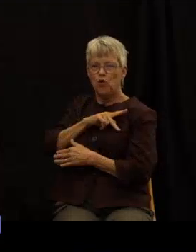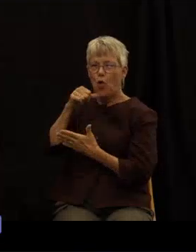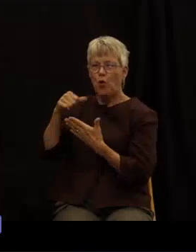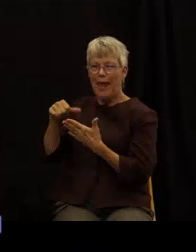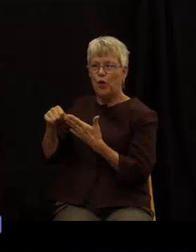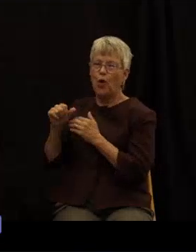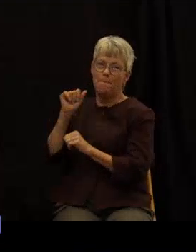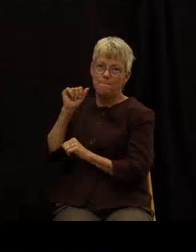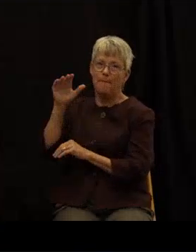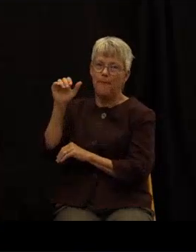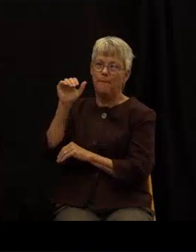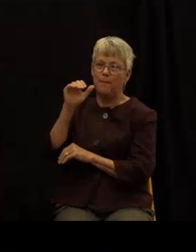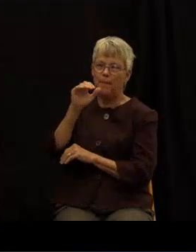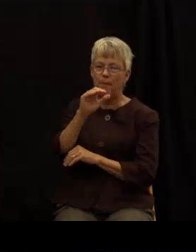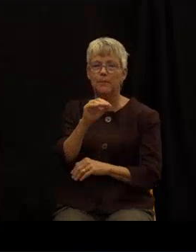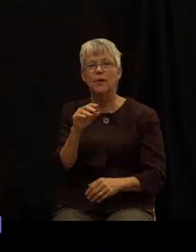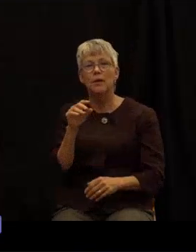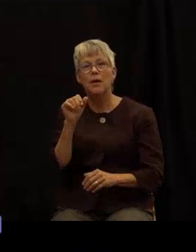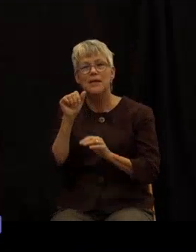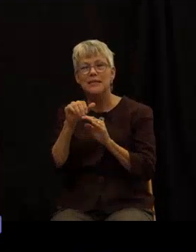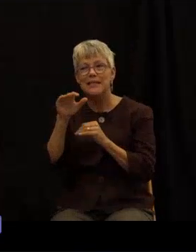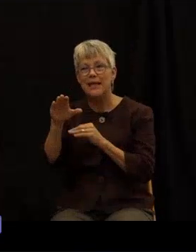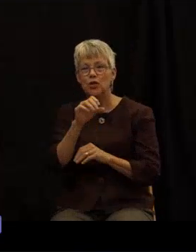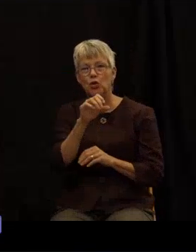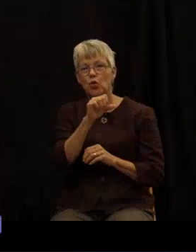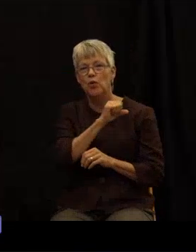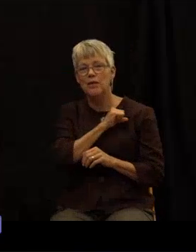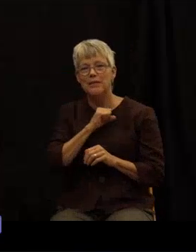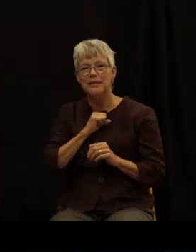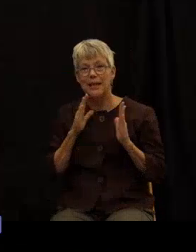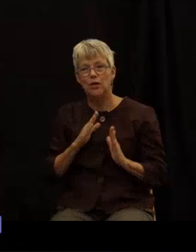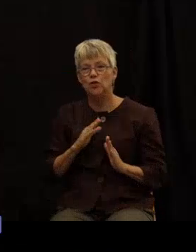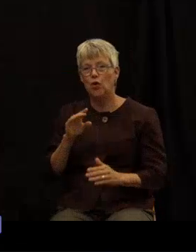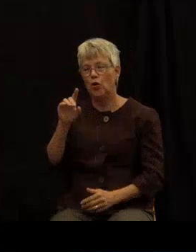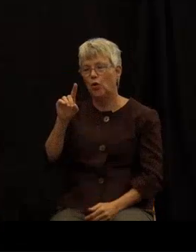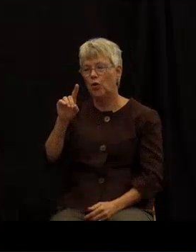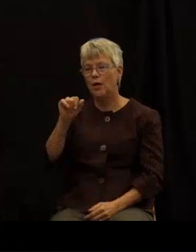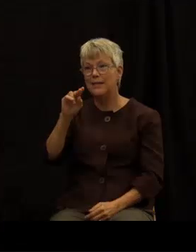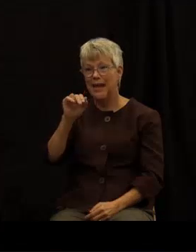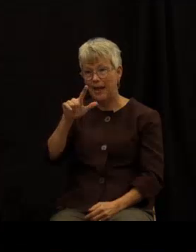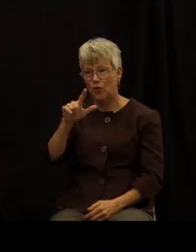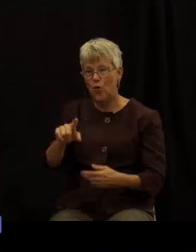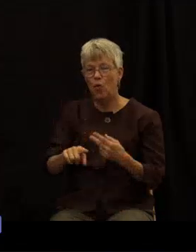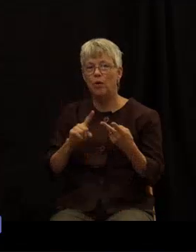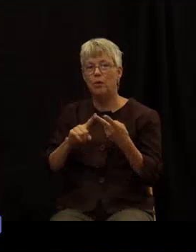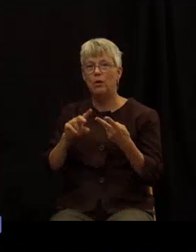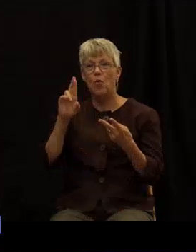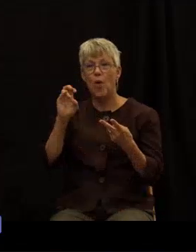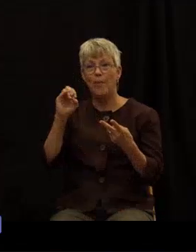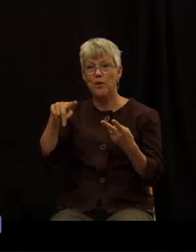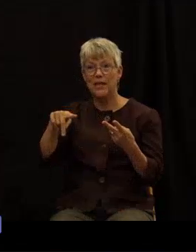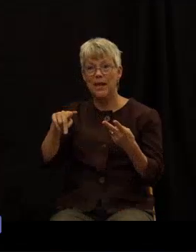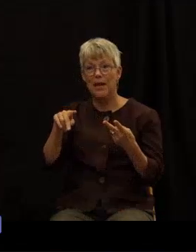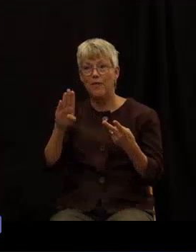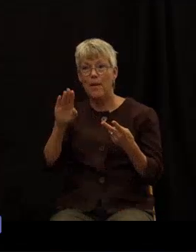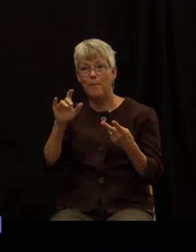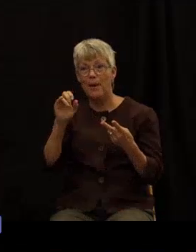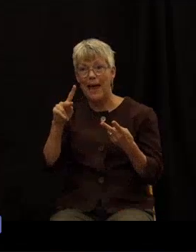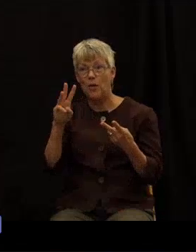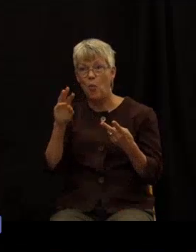Senator Daniel to let them know how much we need. Ray, at the